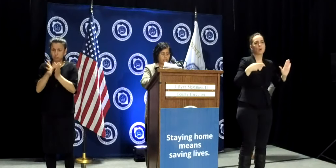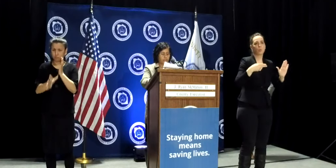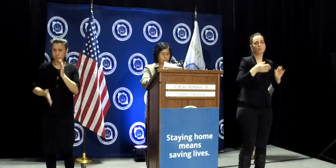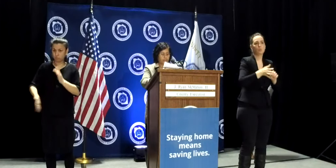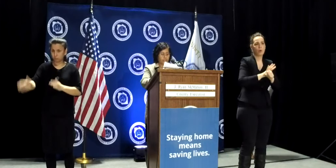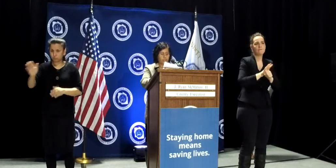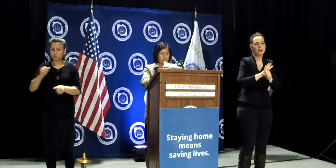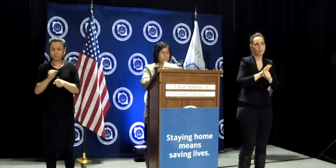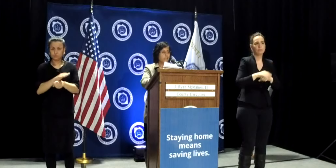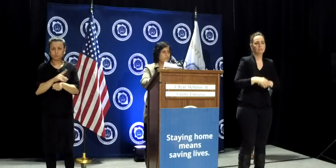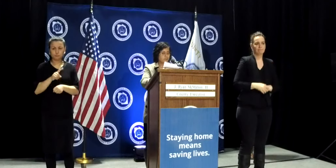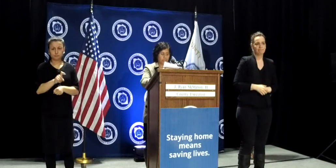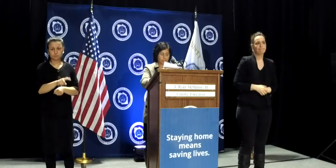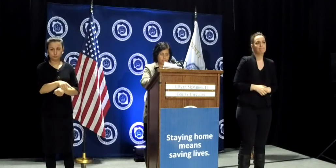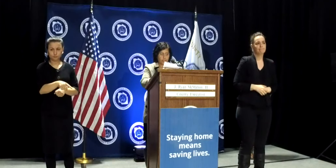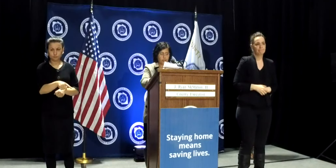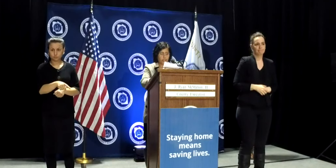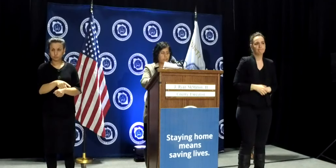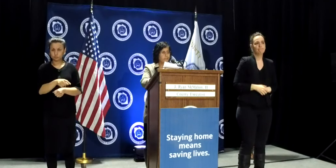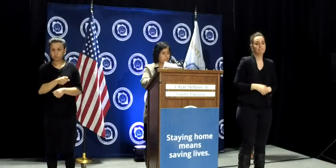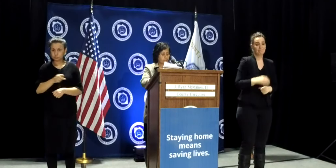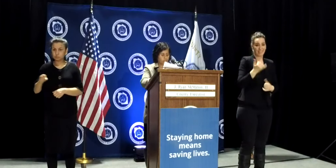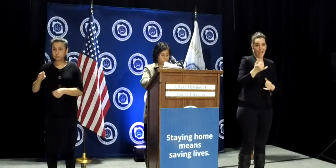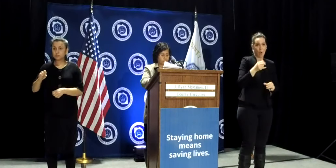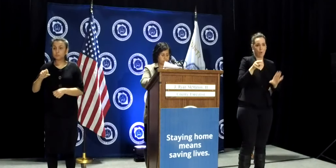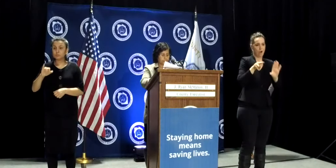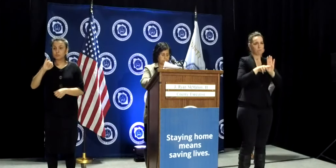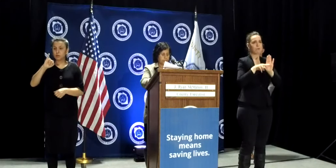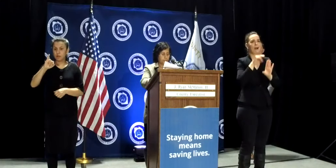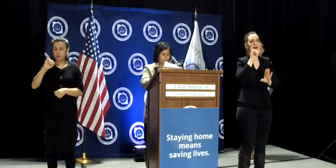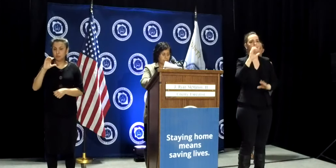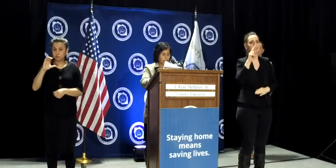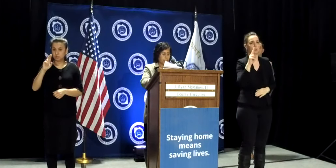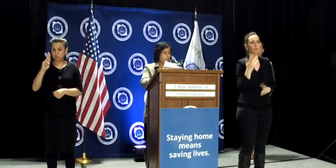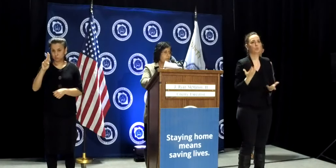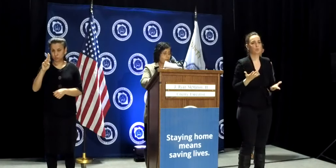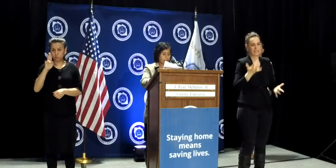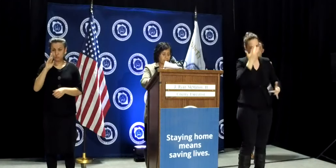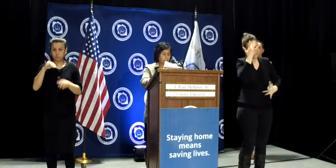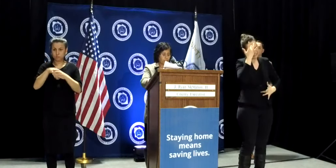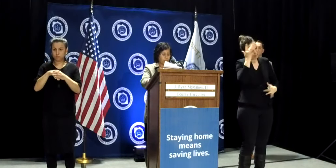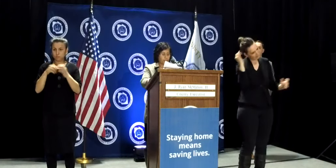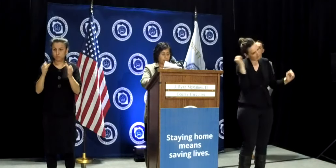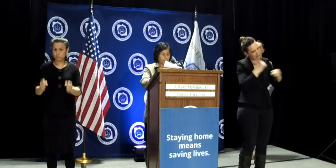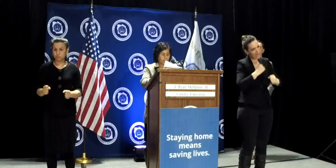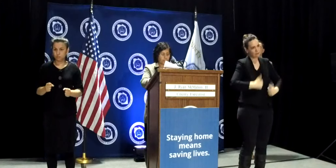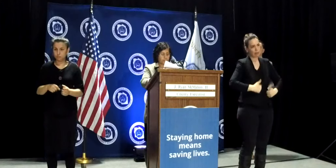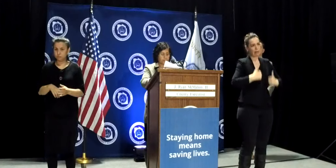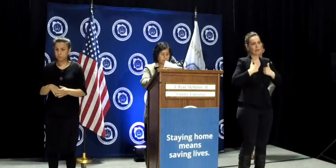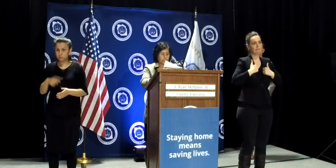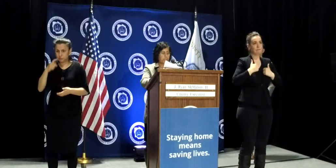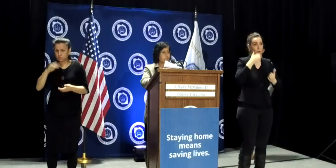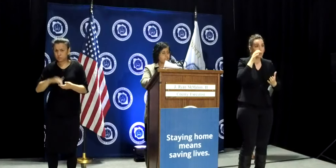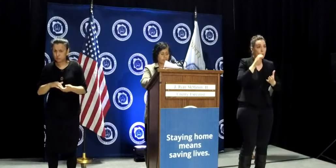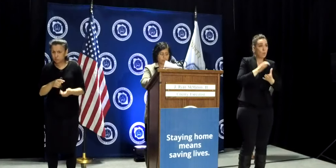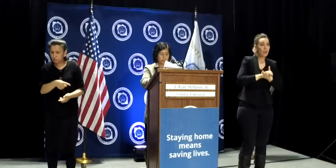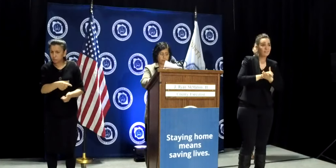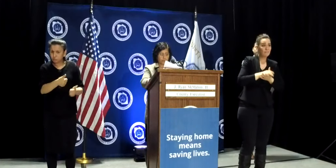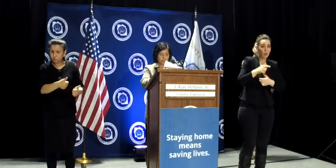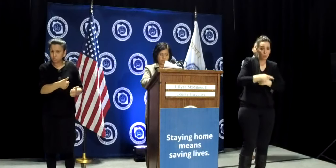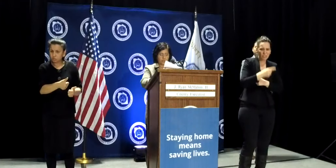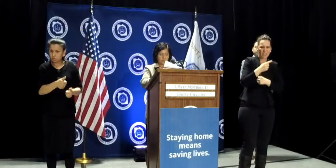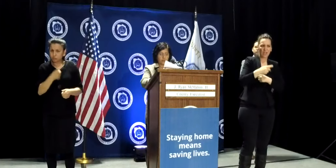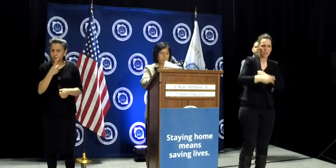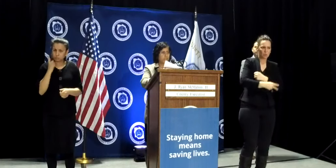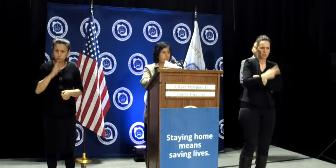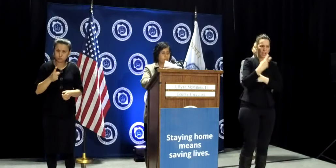and transferred to the intensive care unit of that hospital. Wife did well for a few days, and then she developed